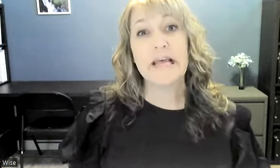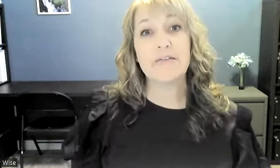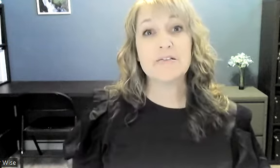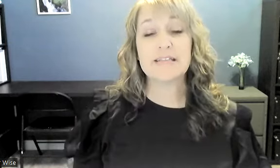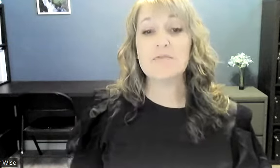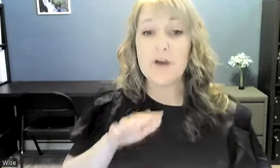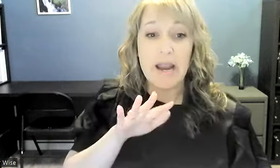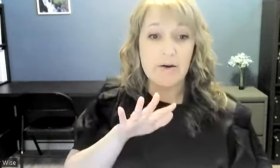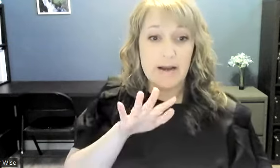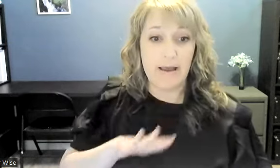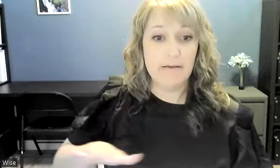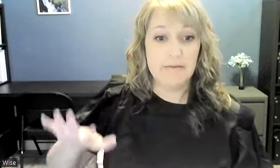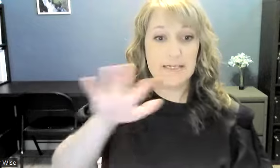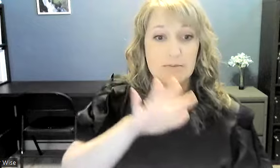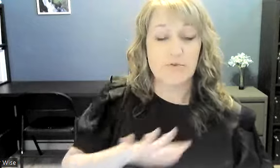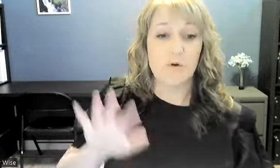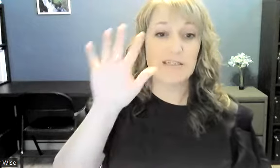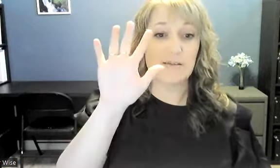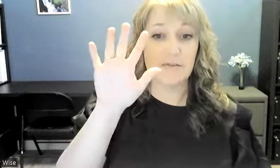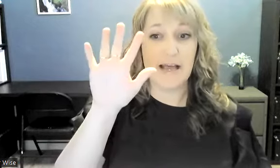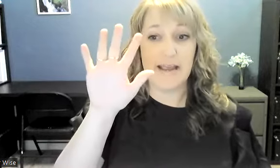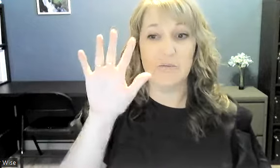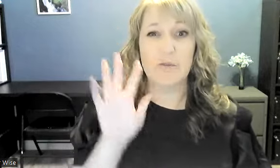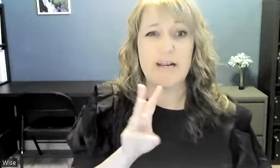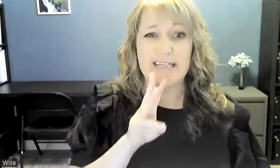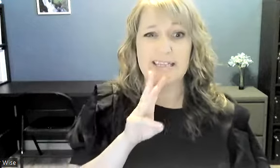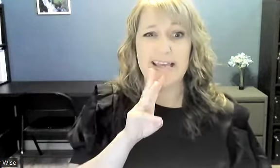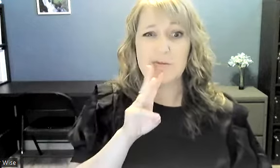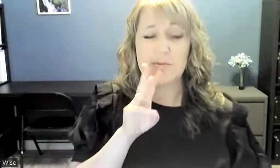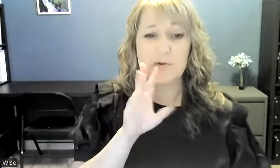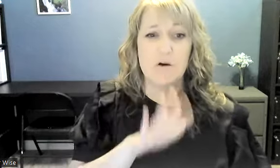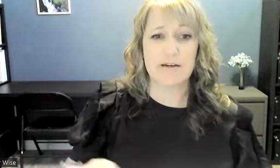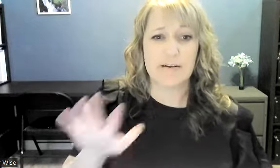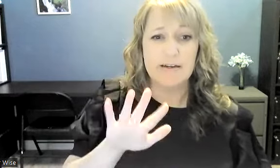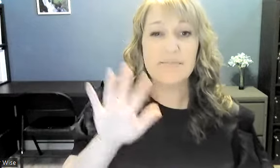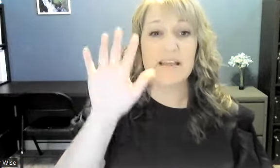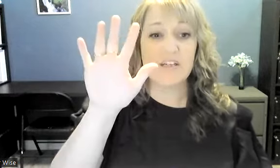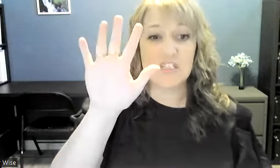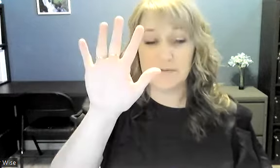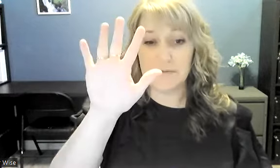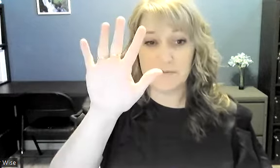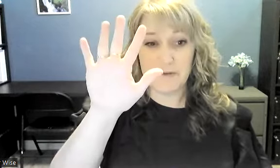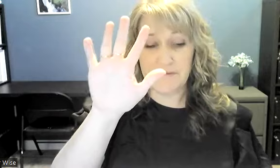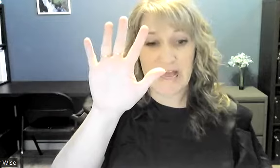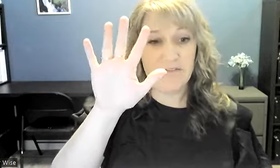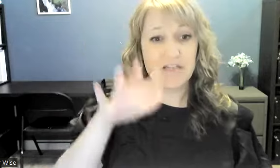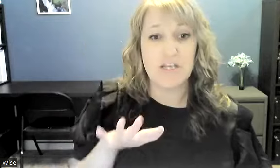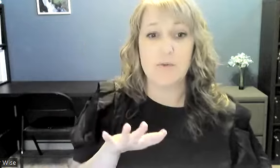And then the sign for area that I did before is a flat hand. Well, when I did lake, remember water area, is just a 5 hand shape with your